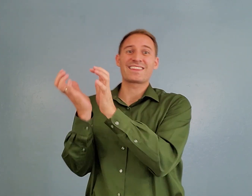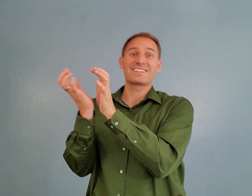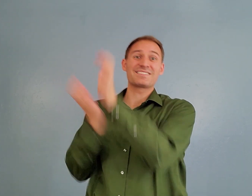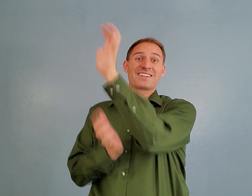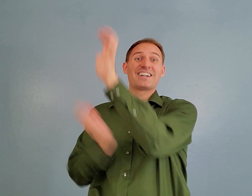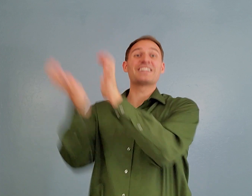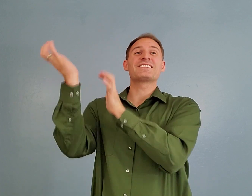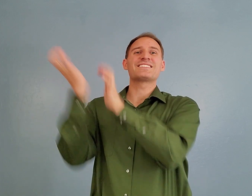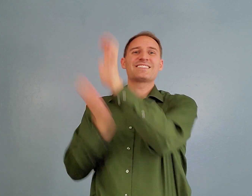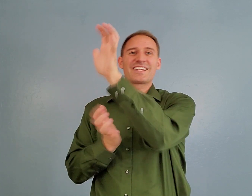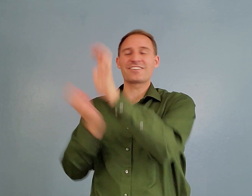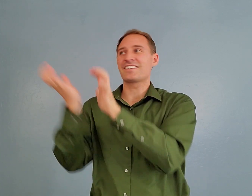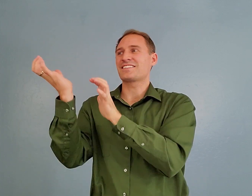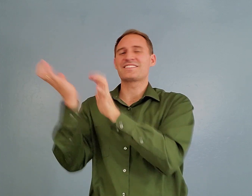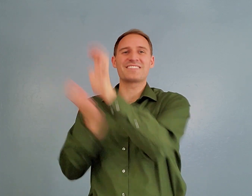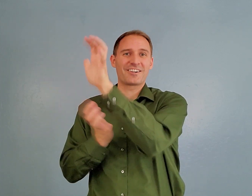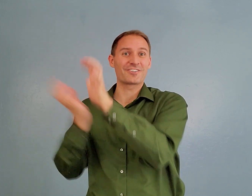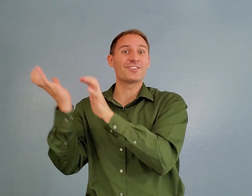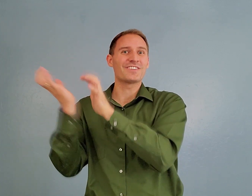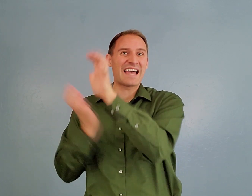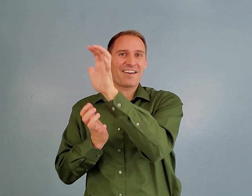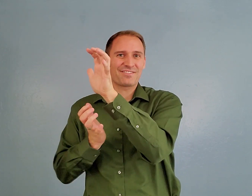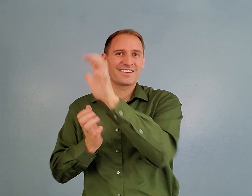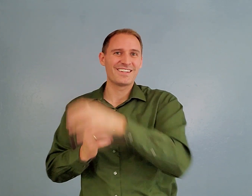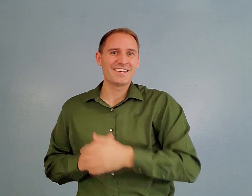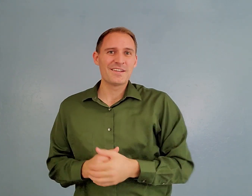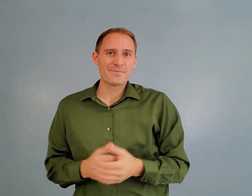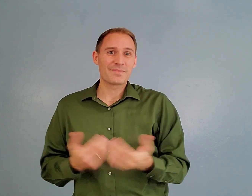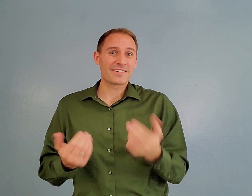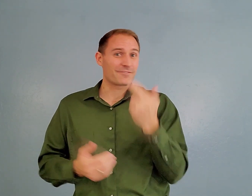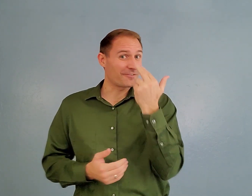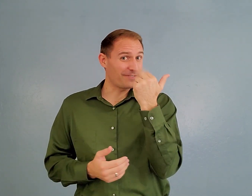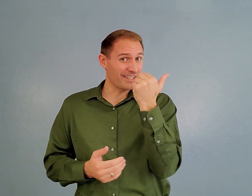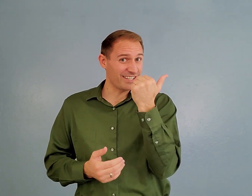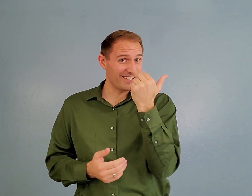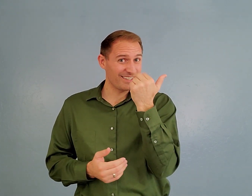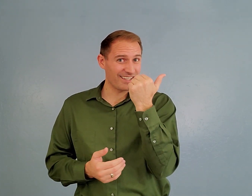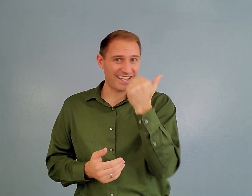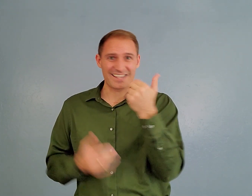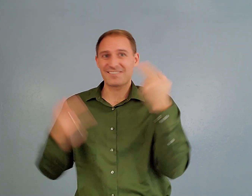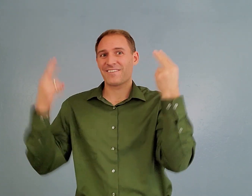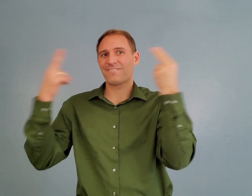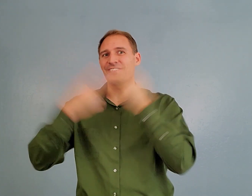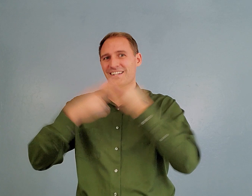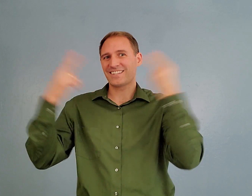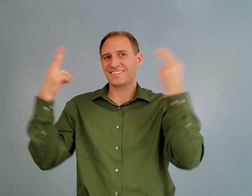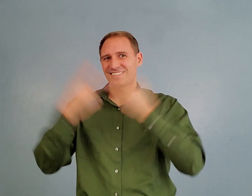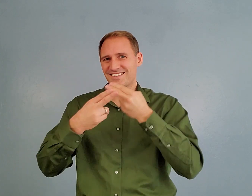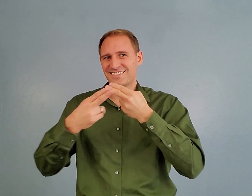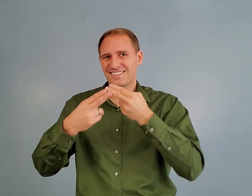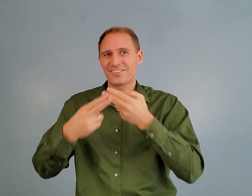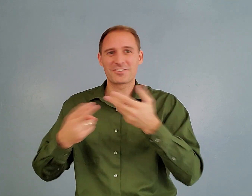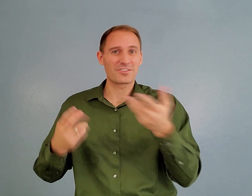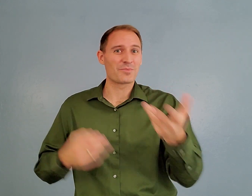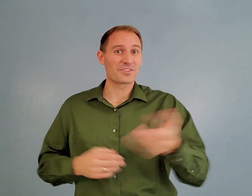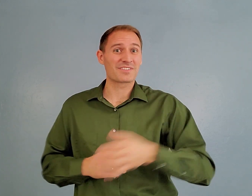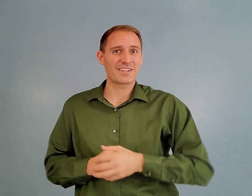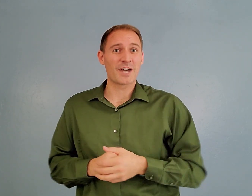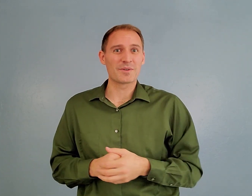this is a hilarious, hysterical laugh. But for funny and funny, those are the most common ways